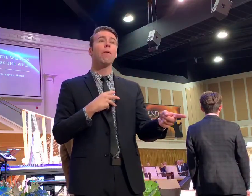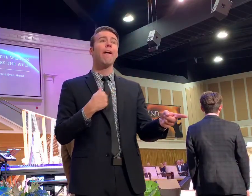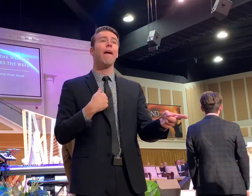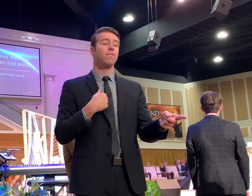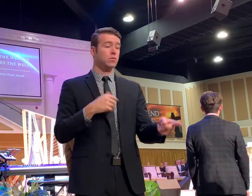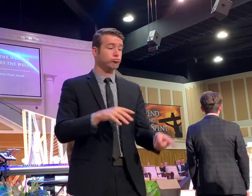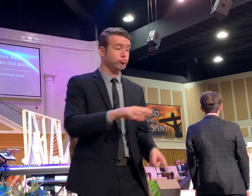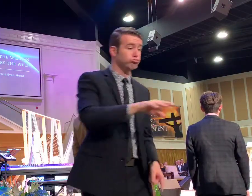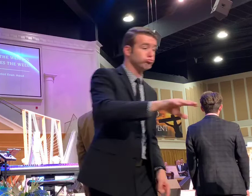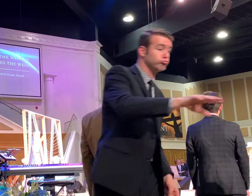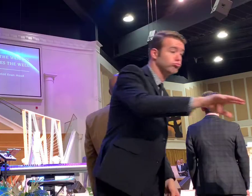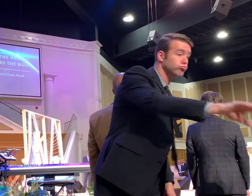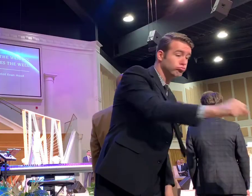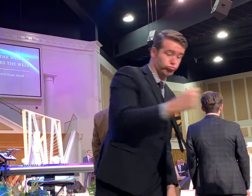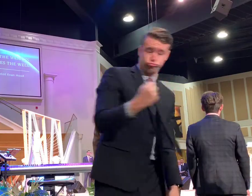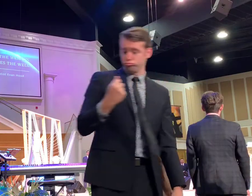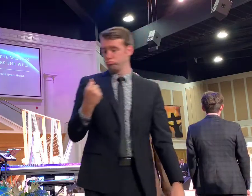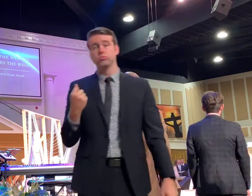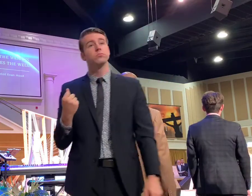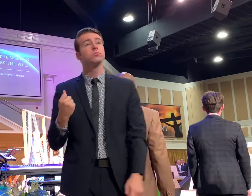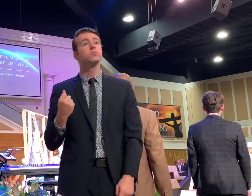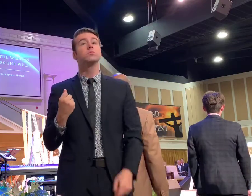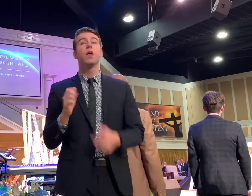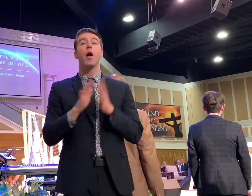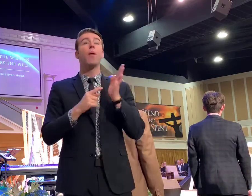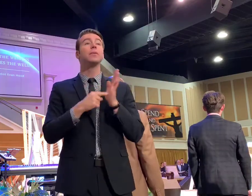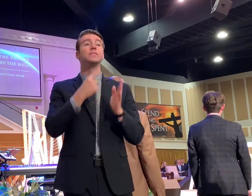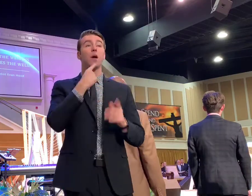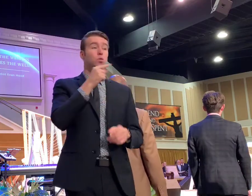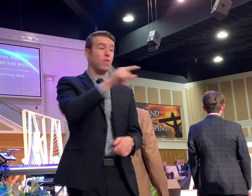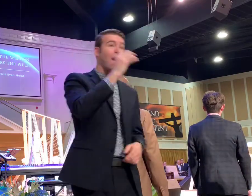But I'm going to pick it up. And the Bible says